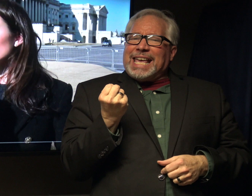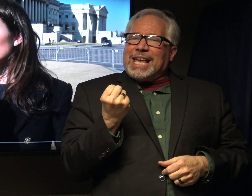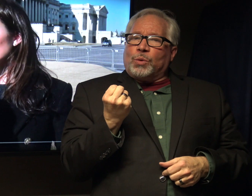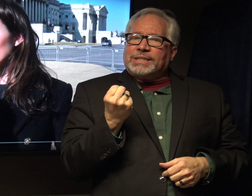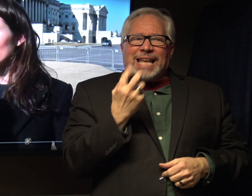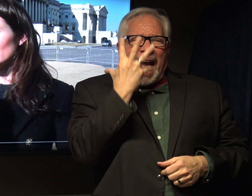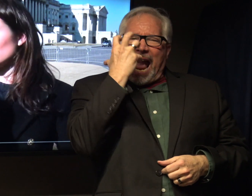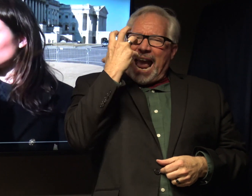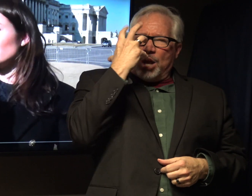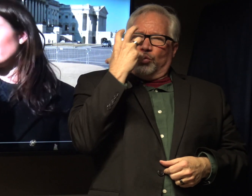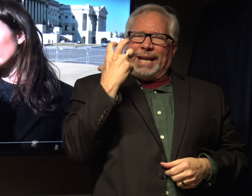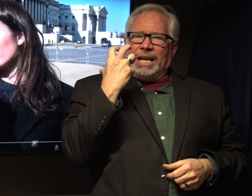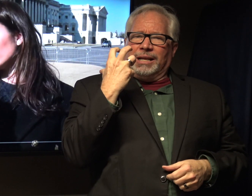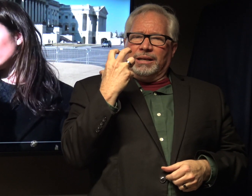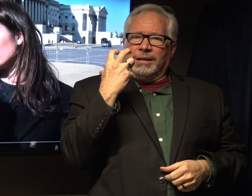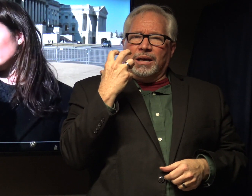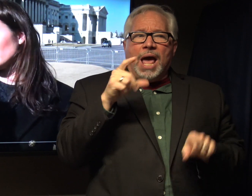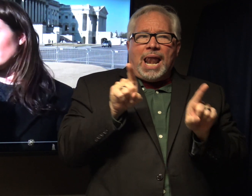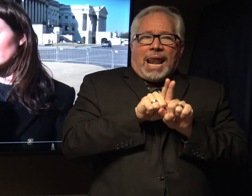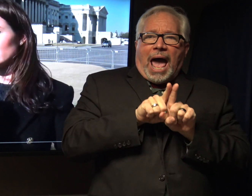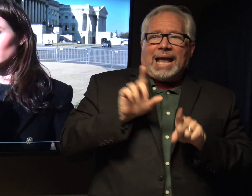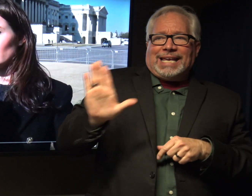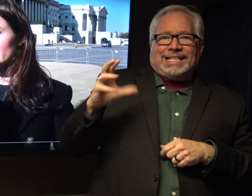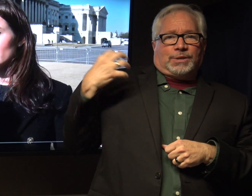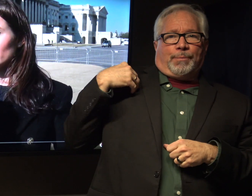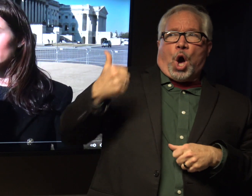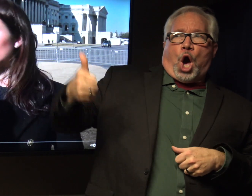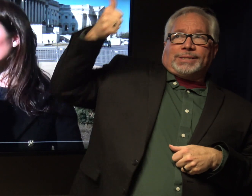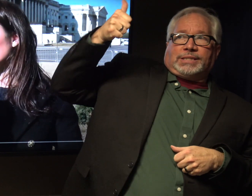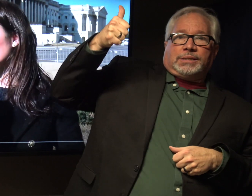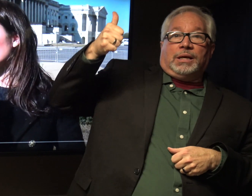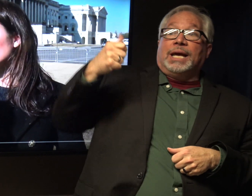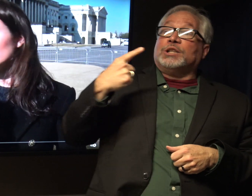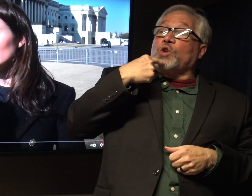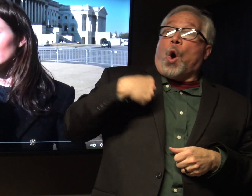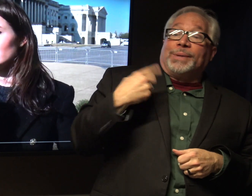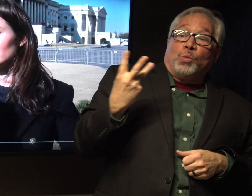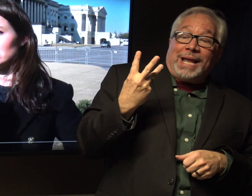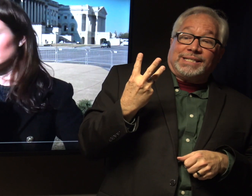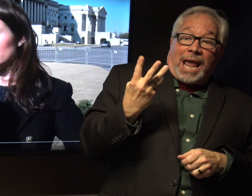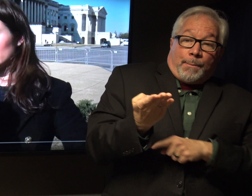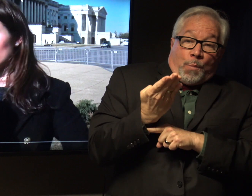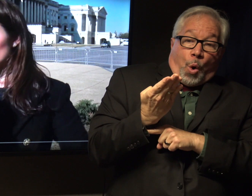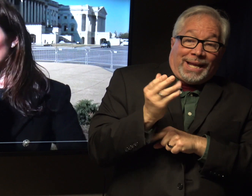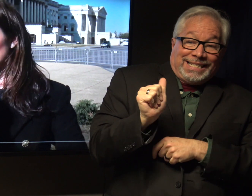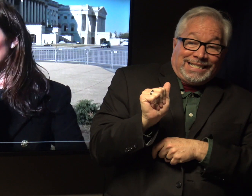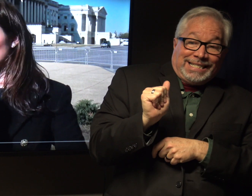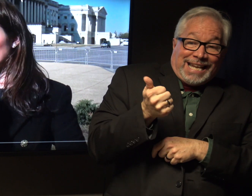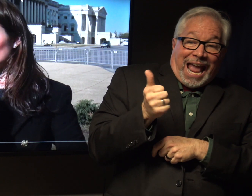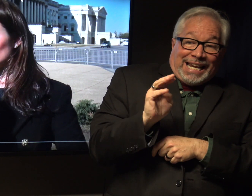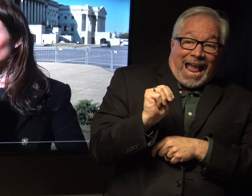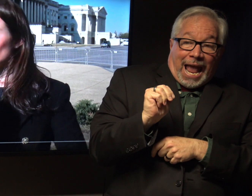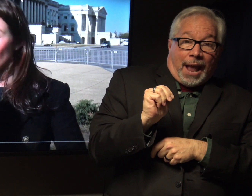angry at like his superior, because he told me that on Wednesday morning at 10 a.m. he and his like co-workers were told to go